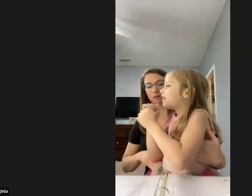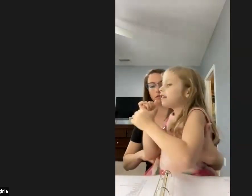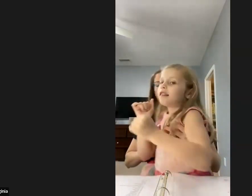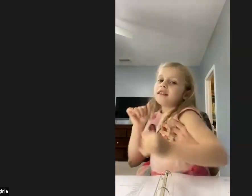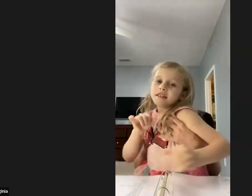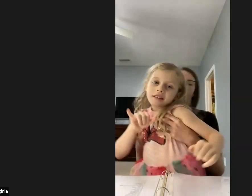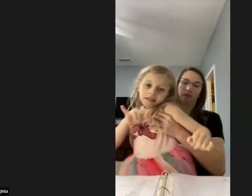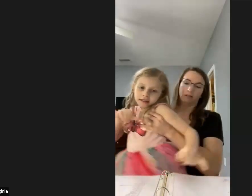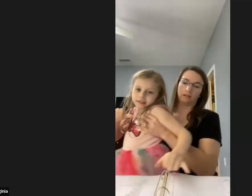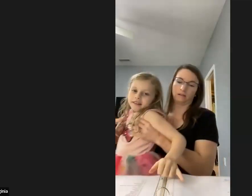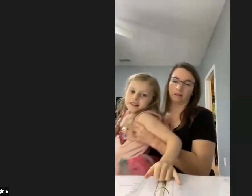Right.